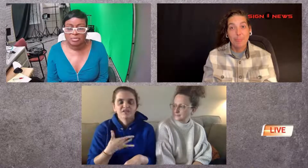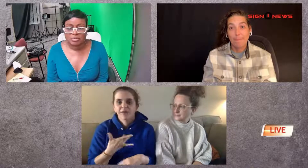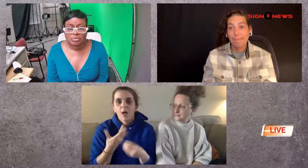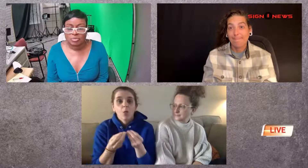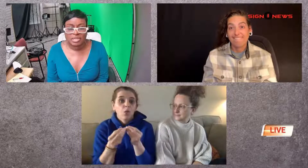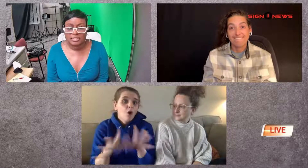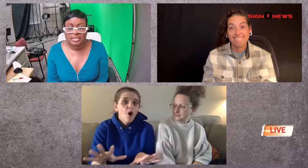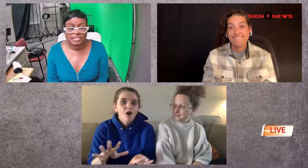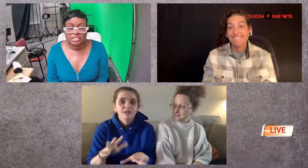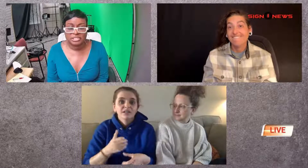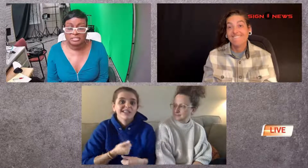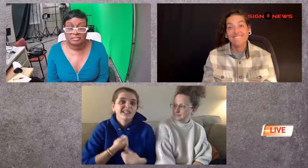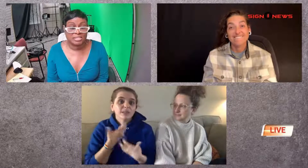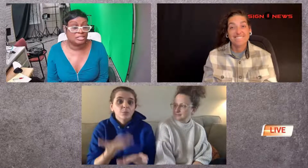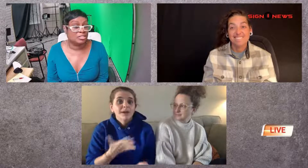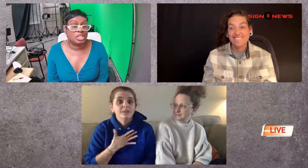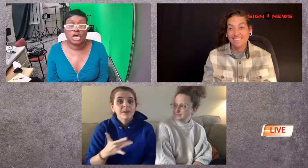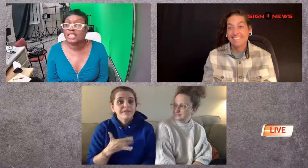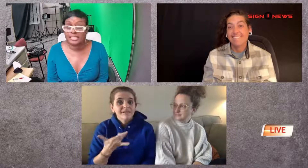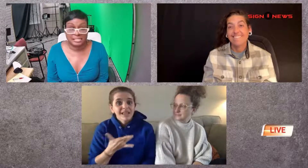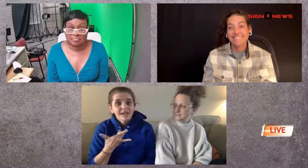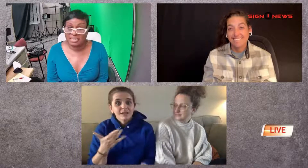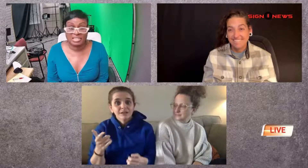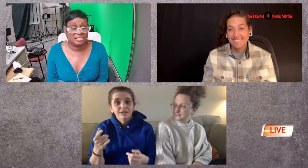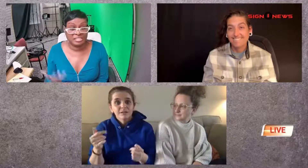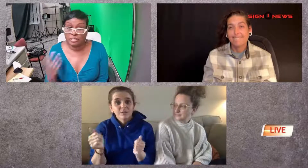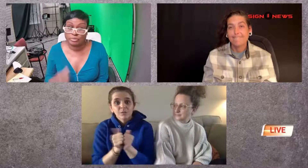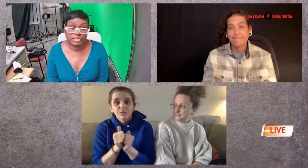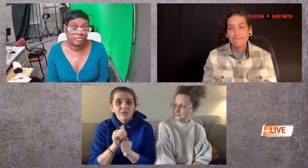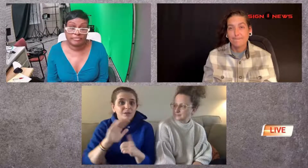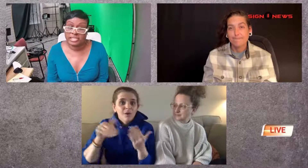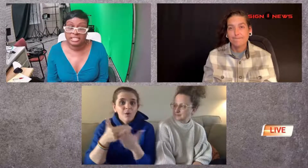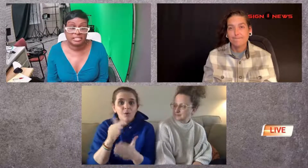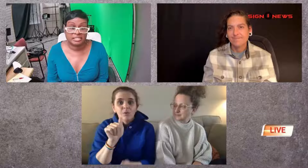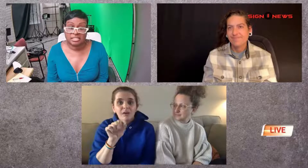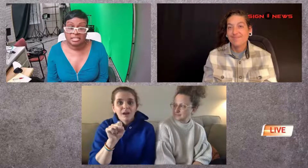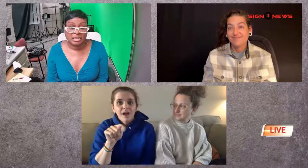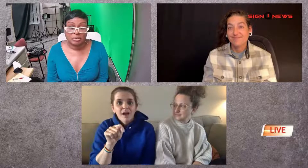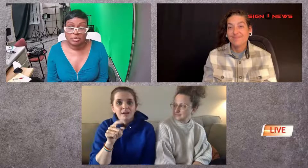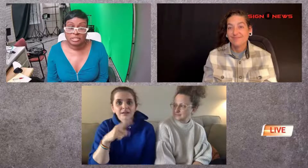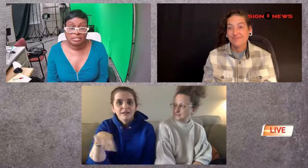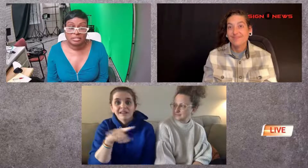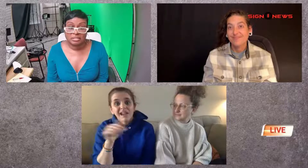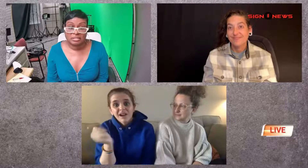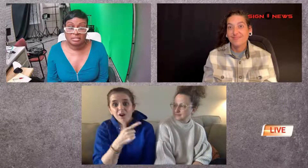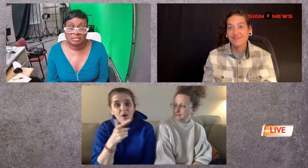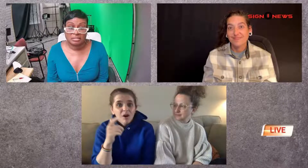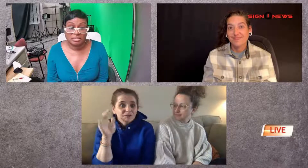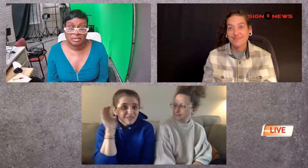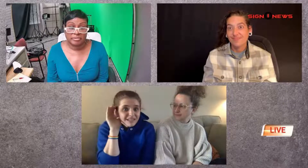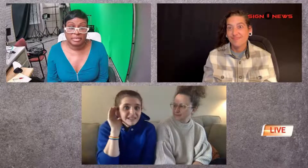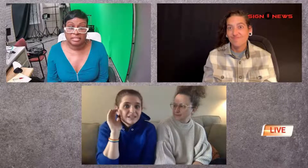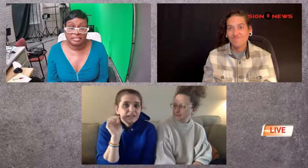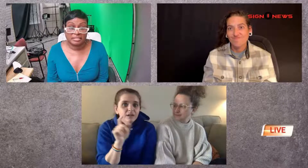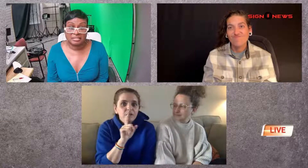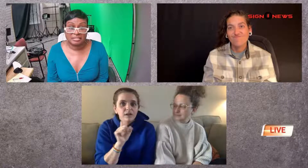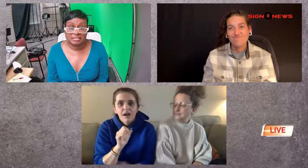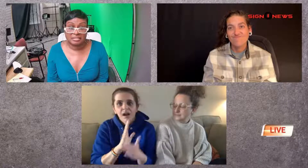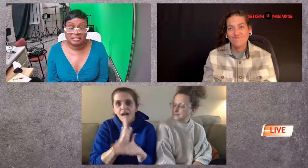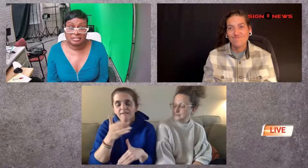then one day I just lost it. And I just expressed my feelings with everybody.